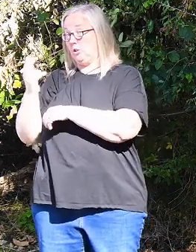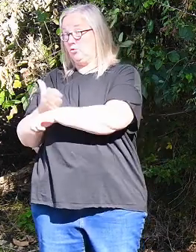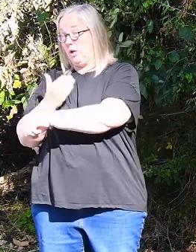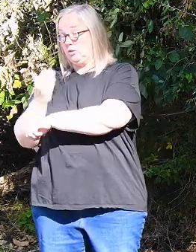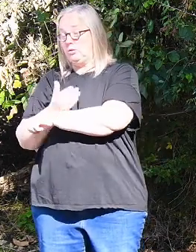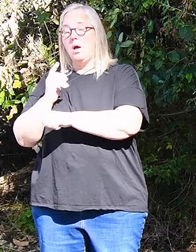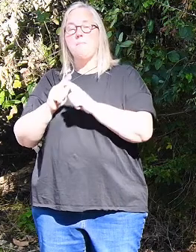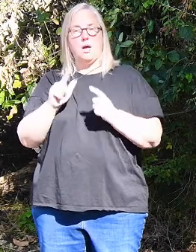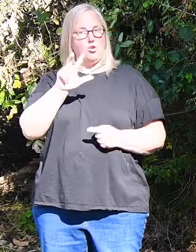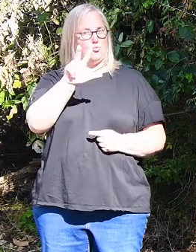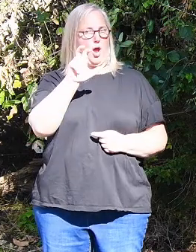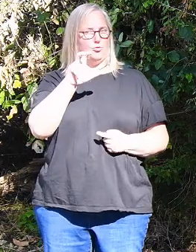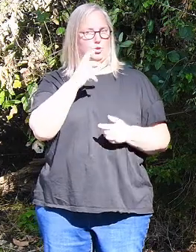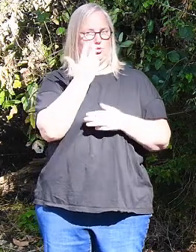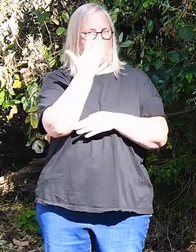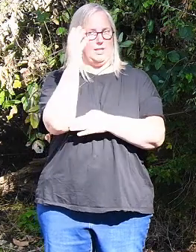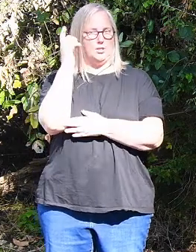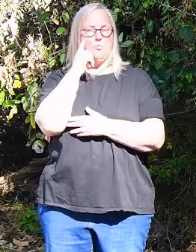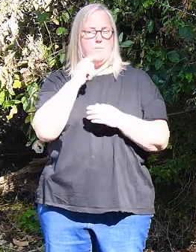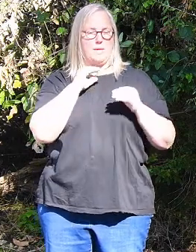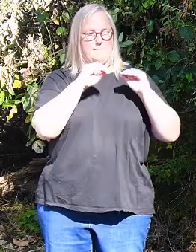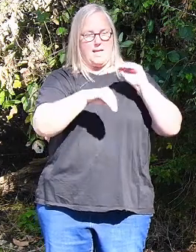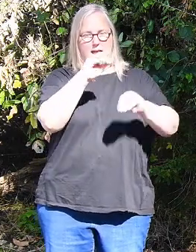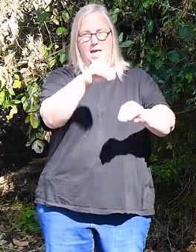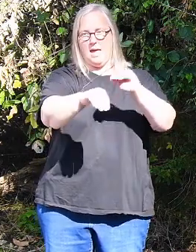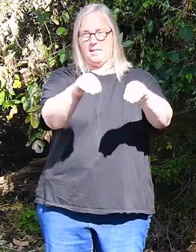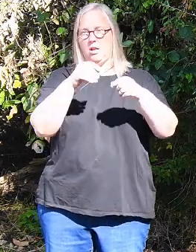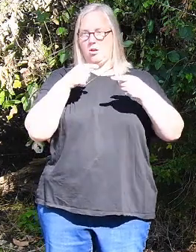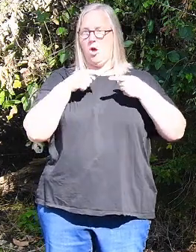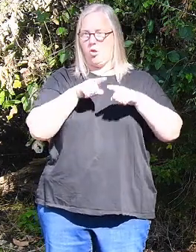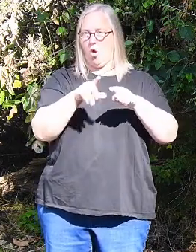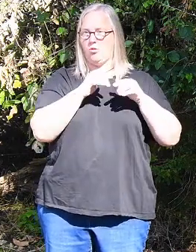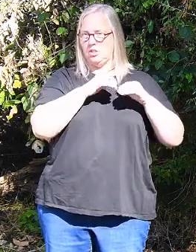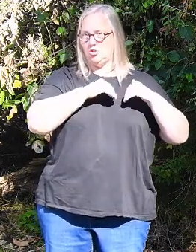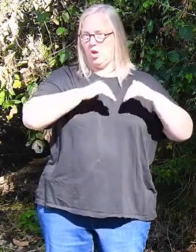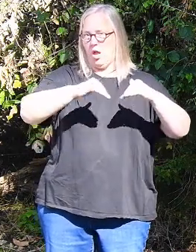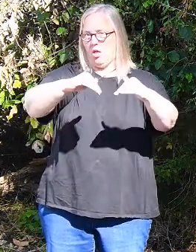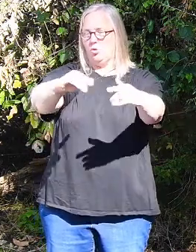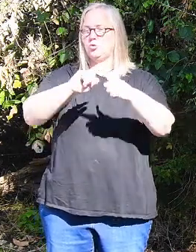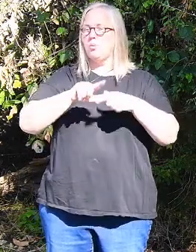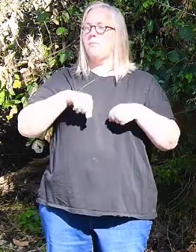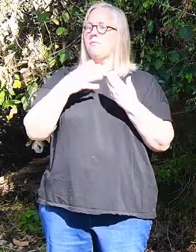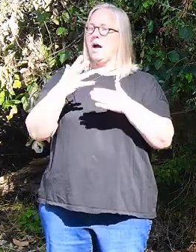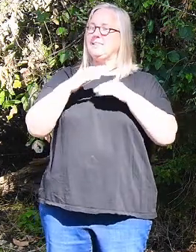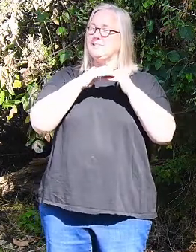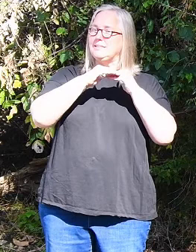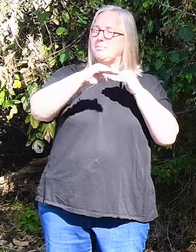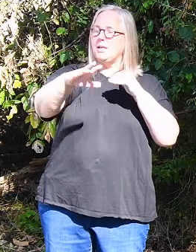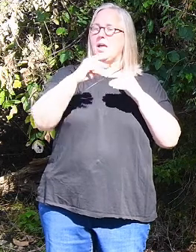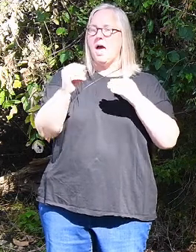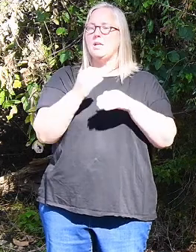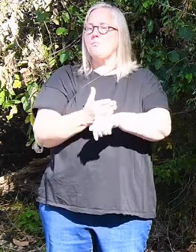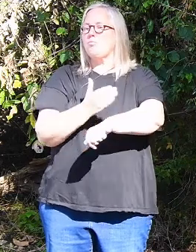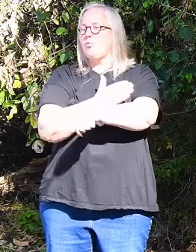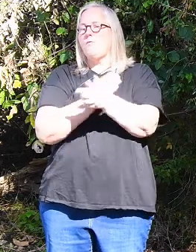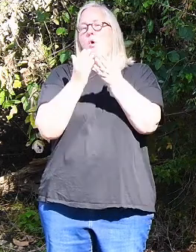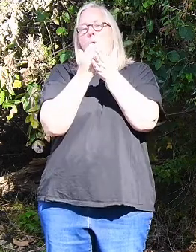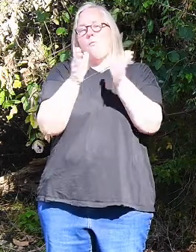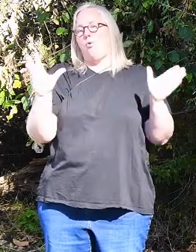300 trees will be planted along the project channel to provide stability and improve overall water